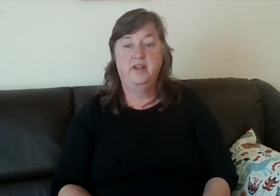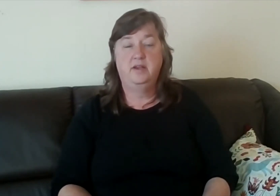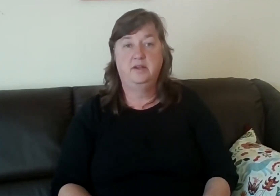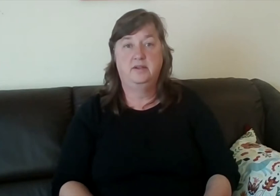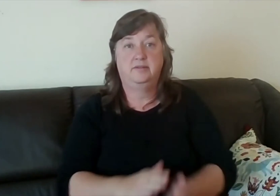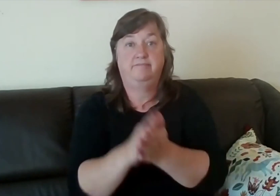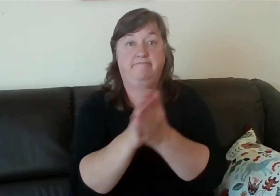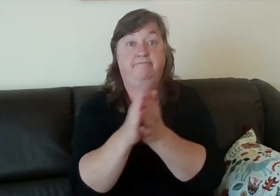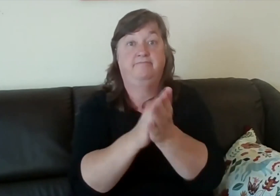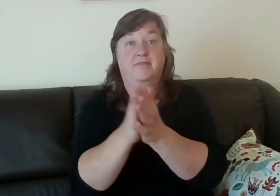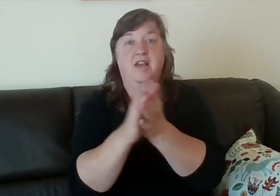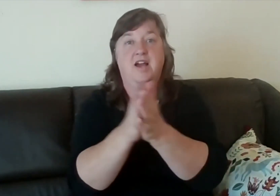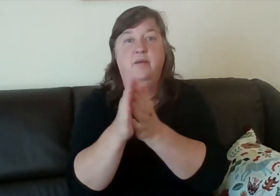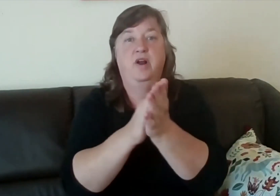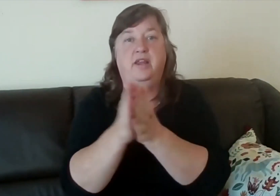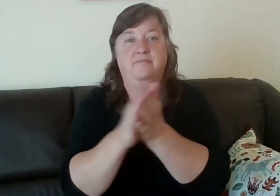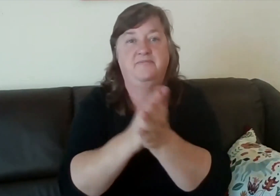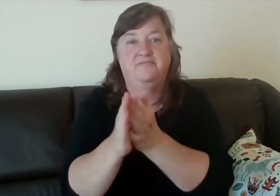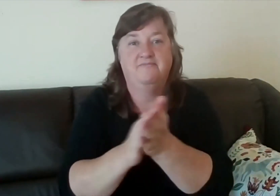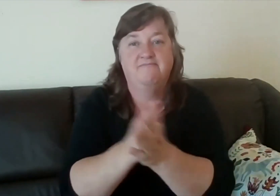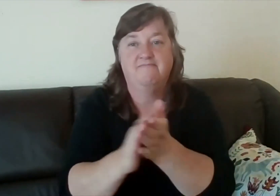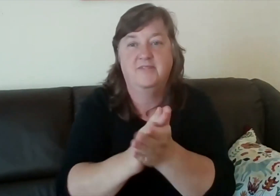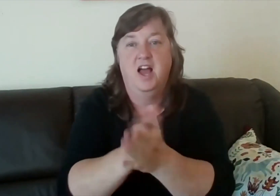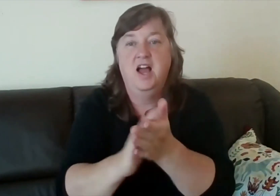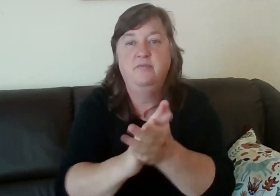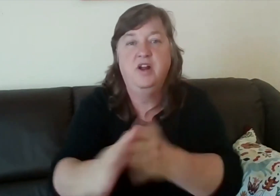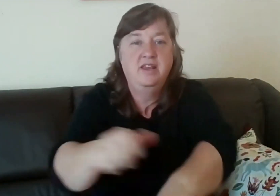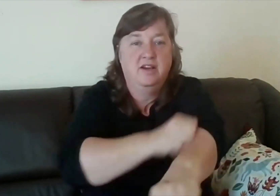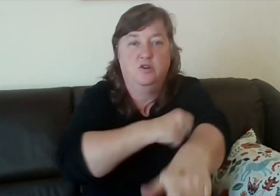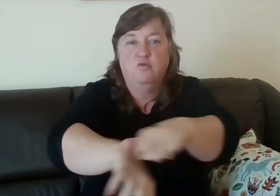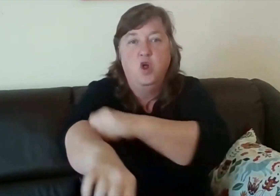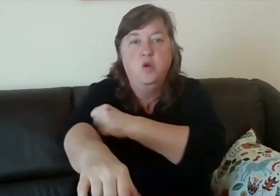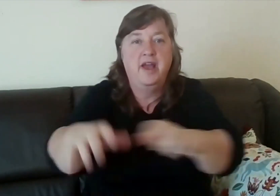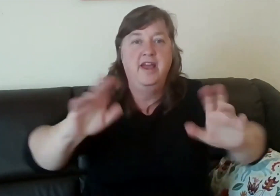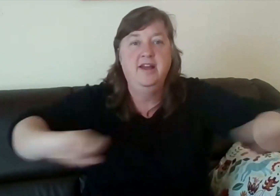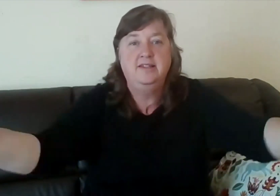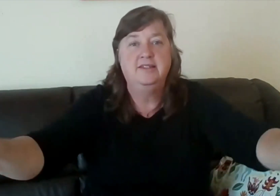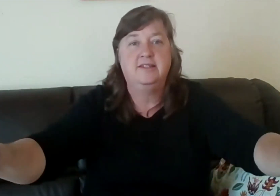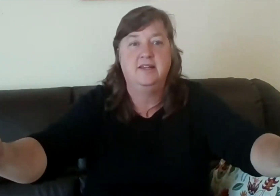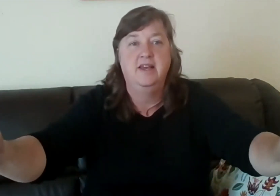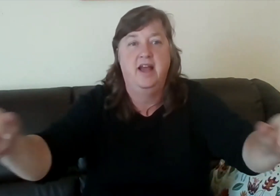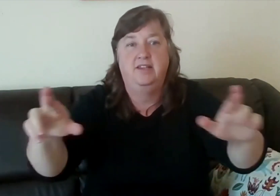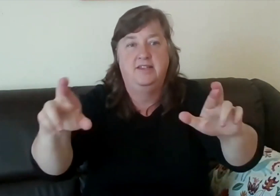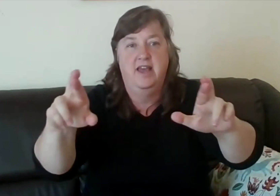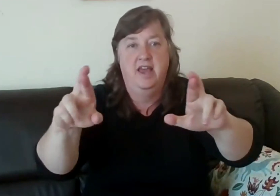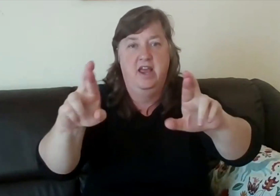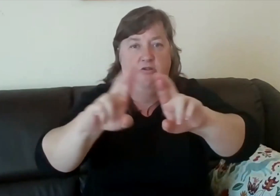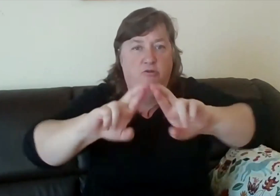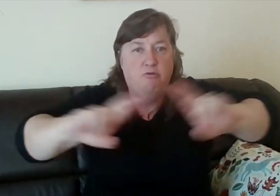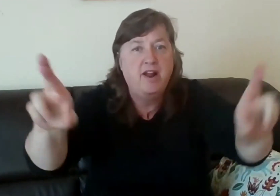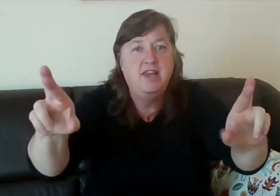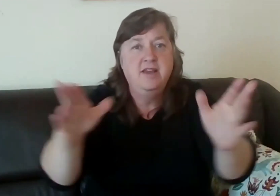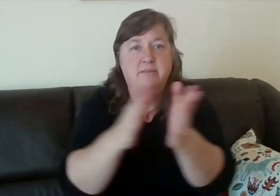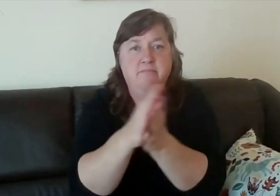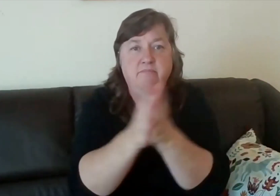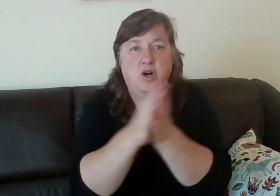Motivated. I'm ready. I'm ready. I'm gonna roll my hands. And you say, ready,